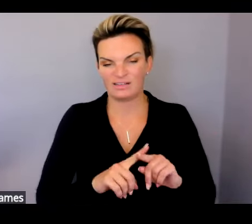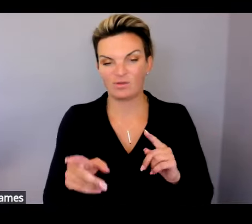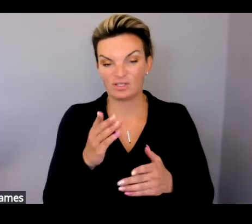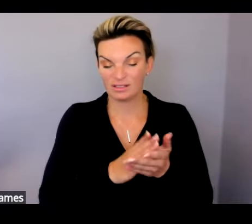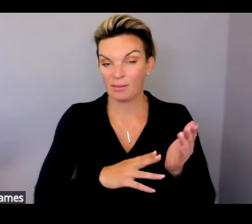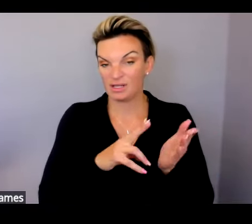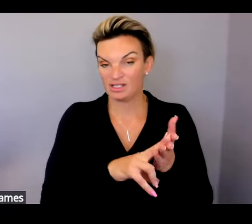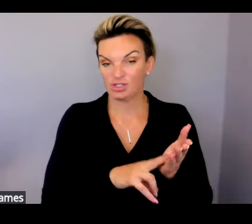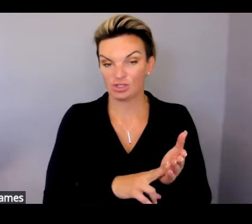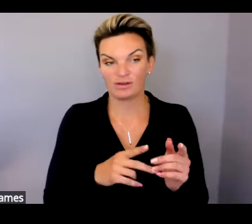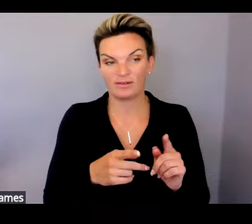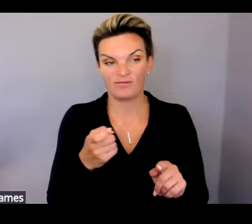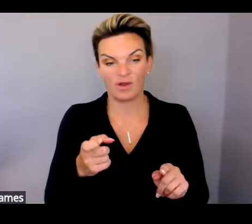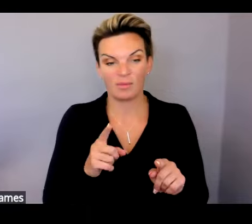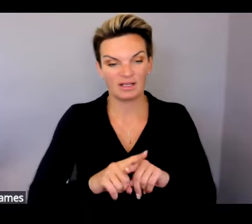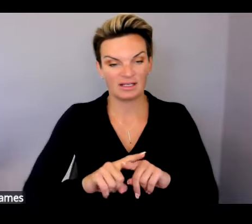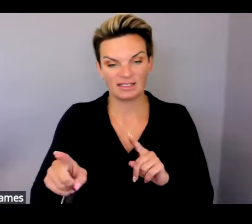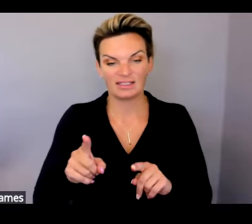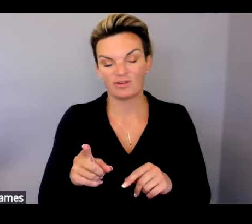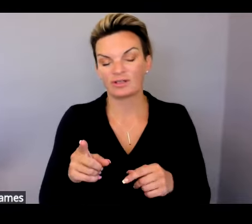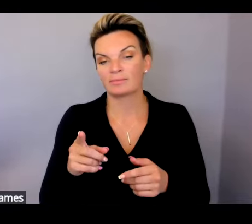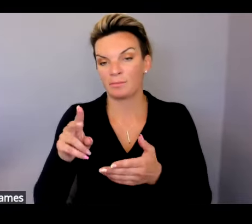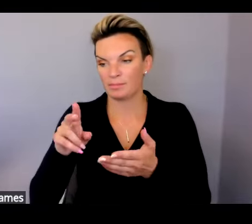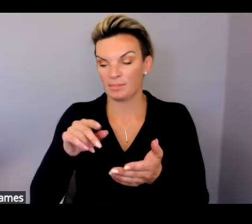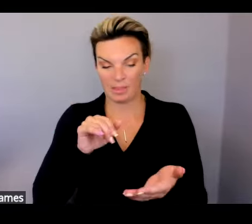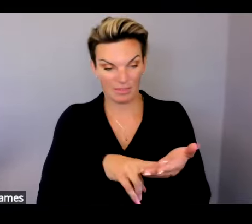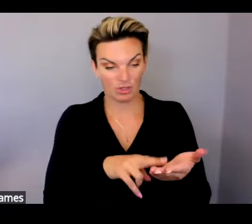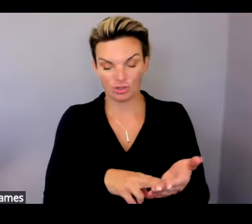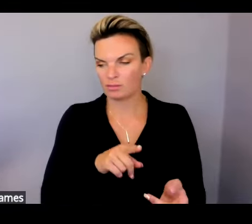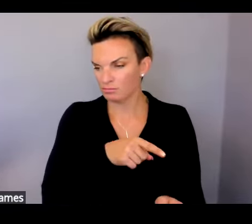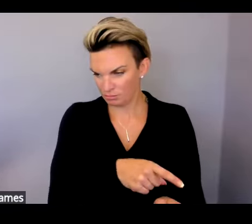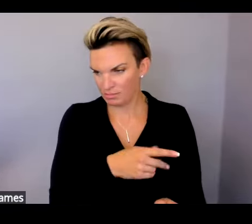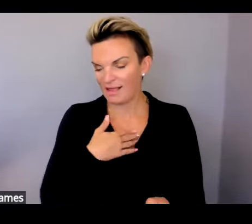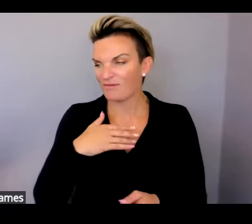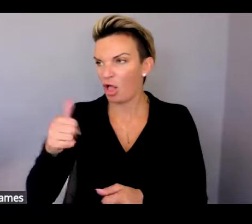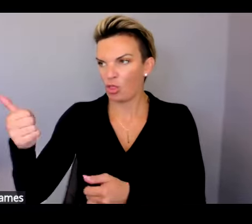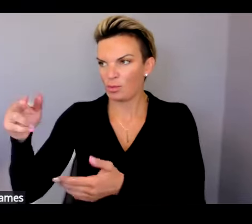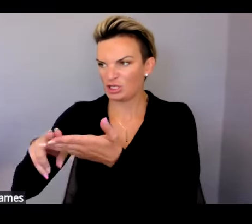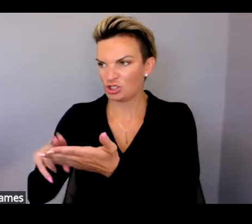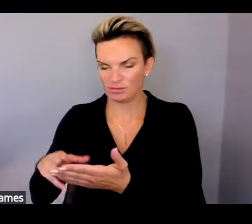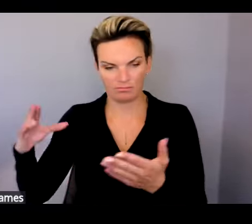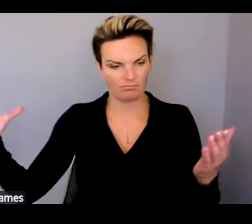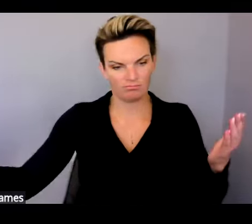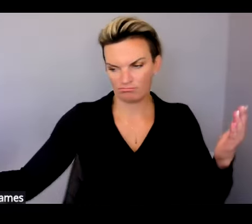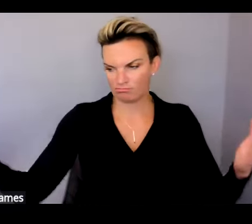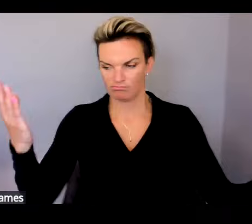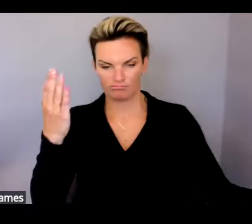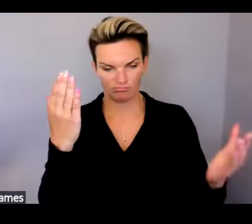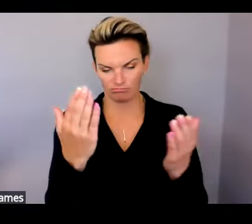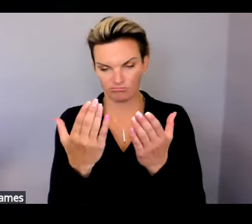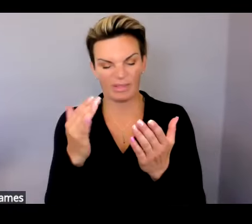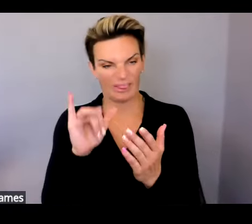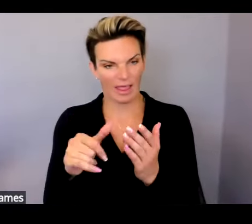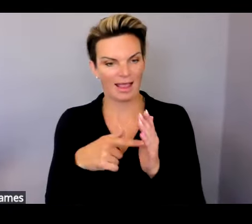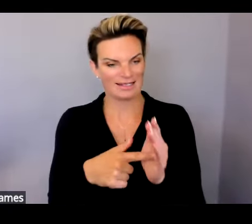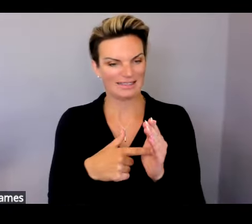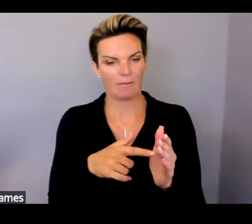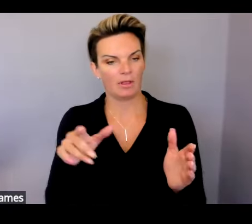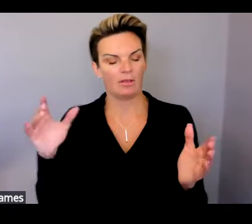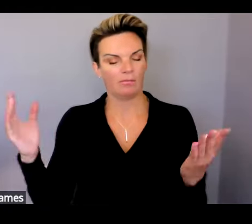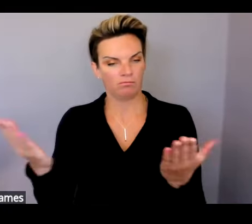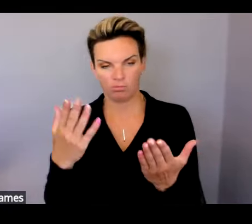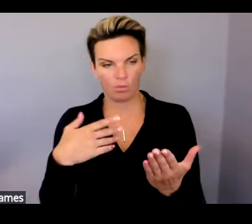other petition drives. And I'm glad to see that the procedure says, yes, we will consider any example of a